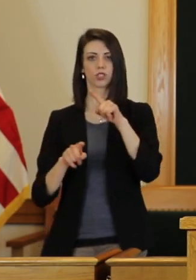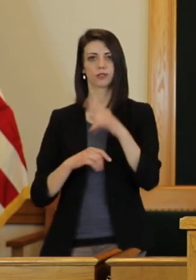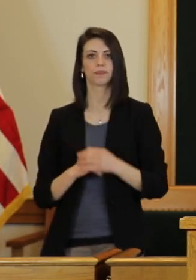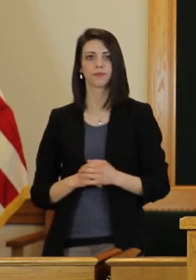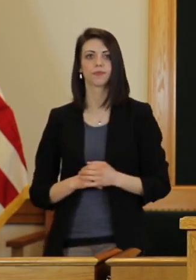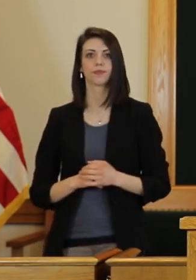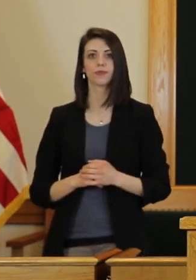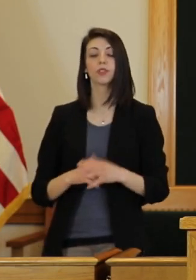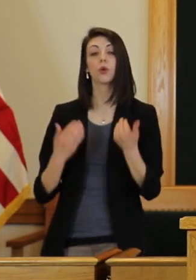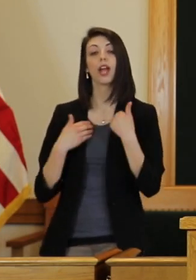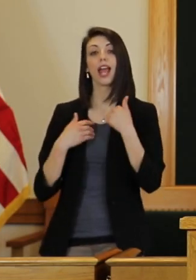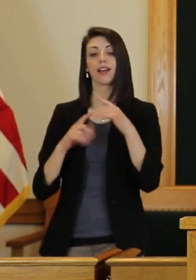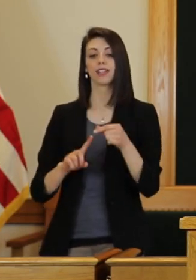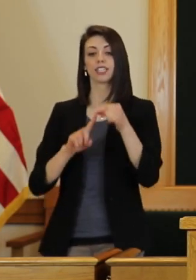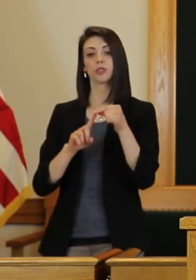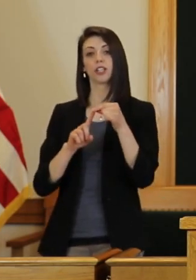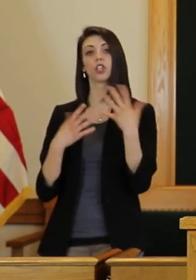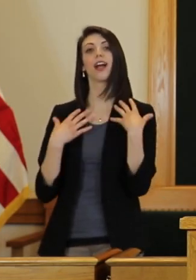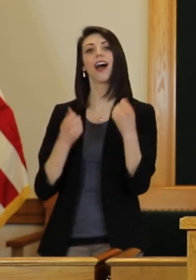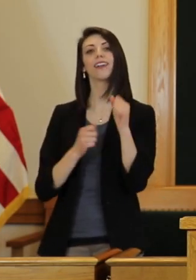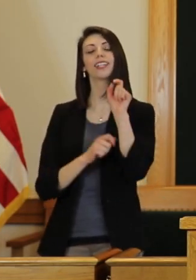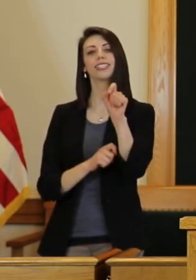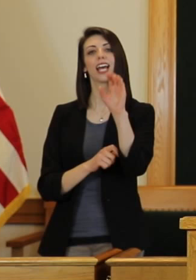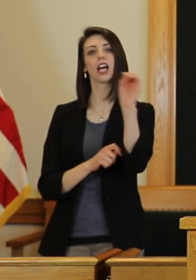Department's COVID-19 page at